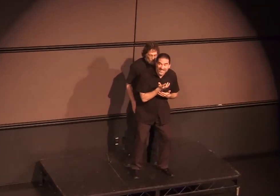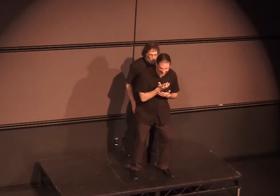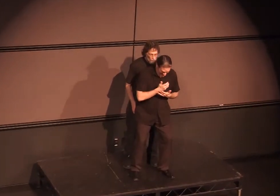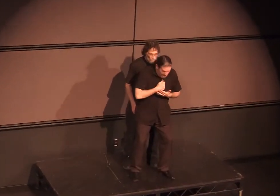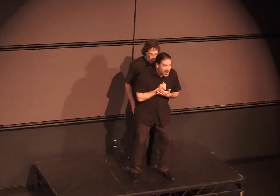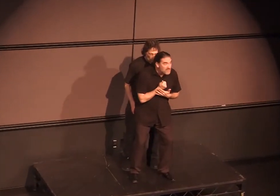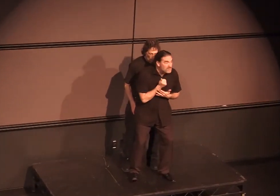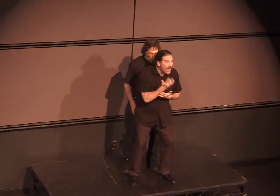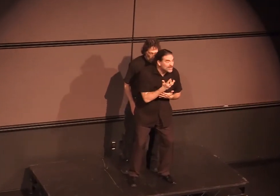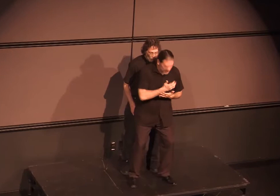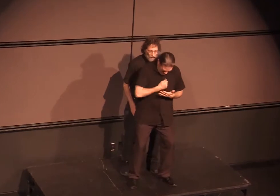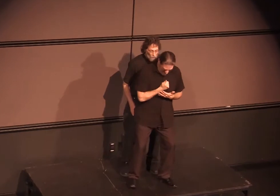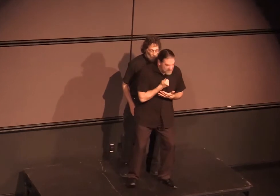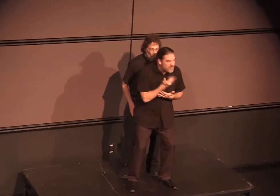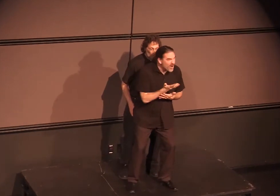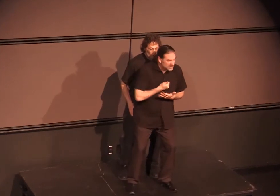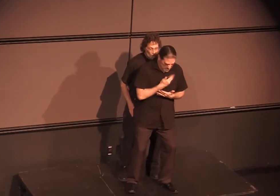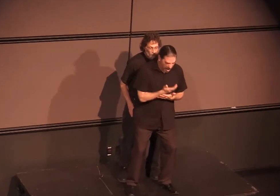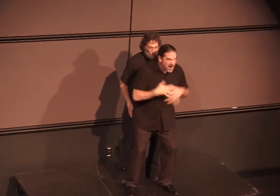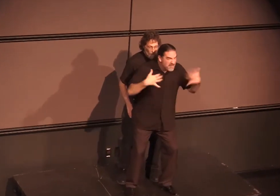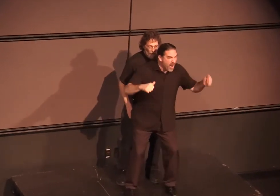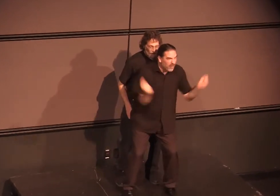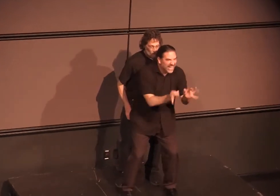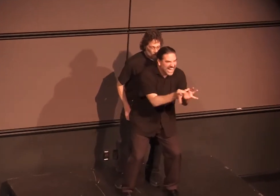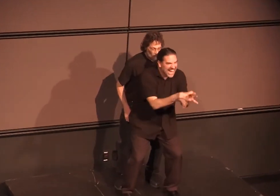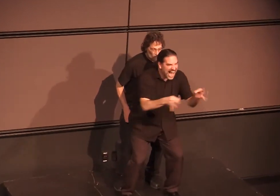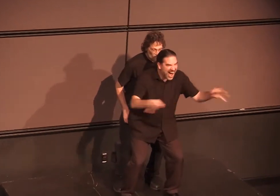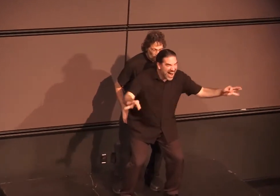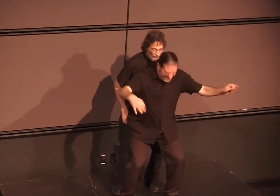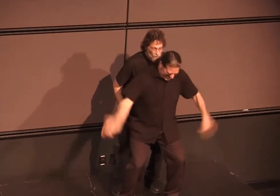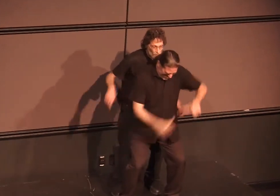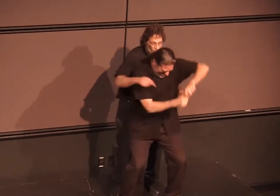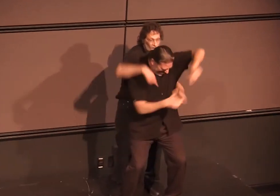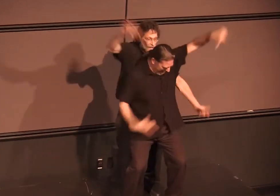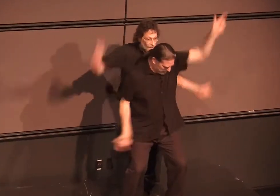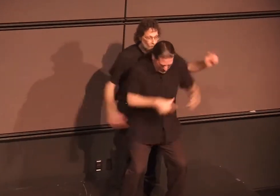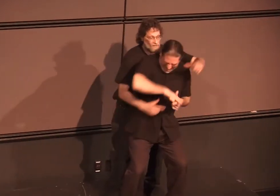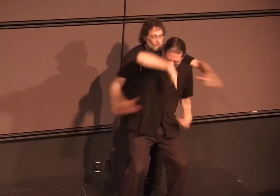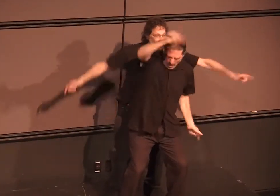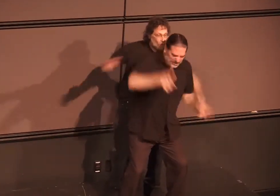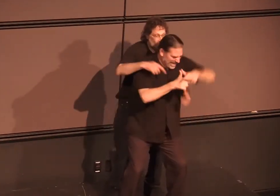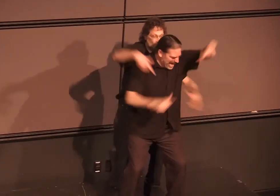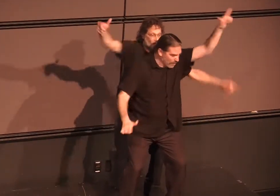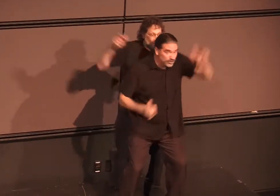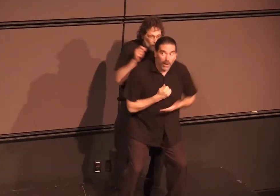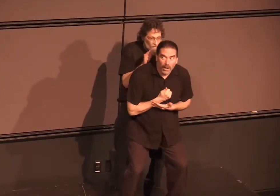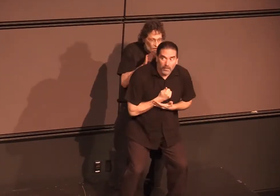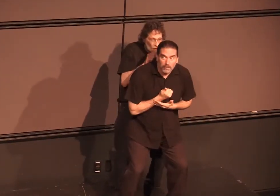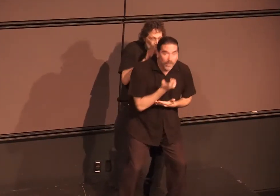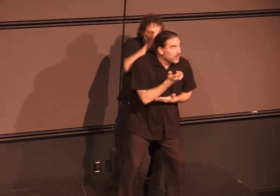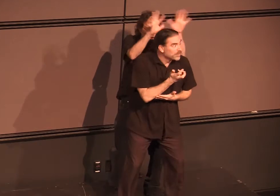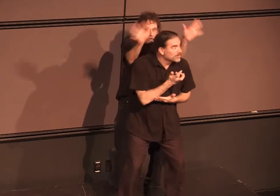Poetry. Poetry. I can play with language. Language, language, language.